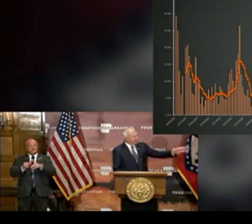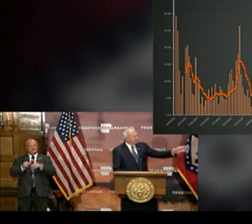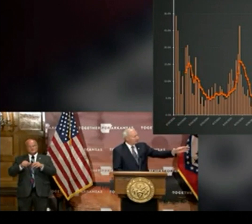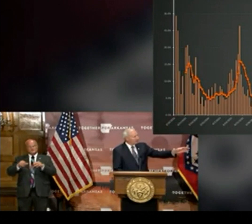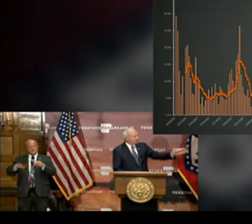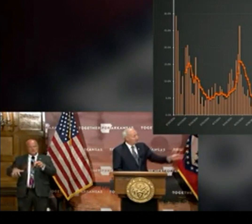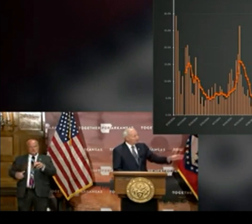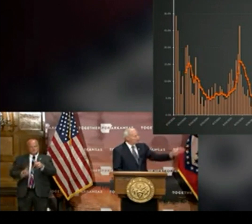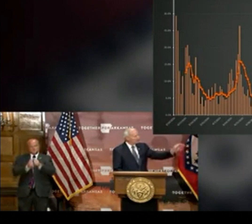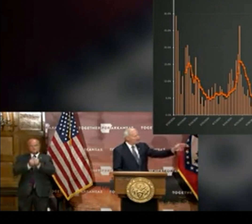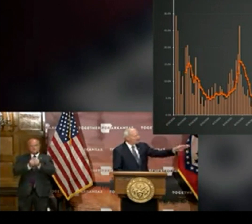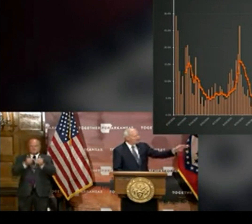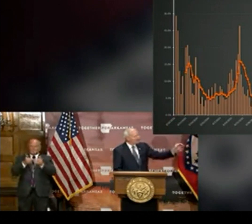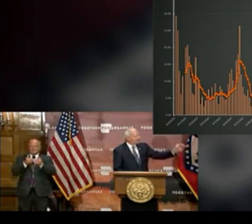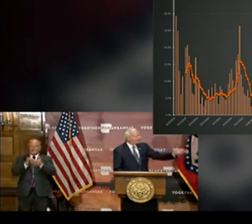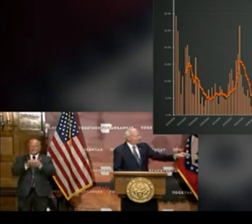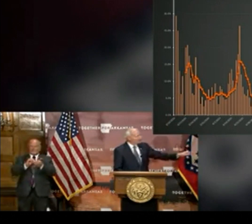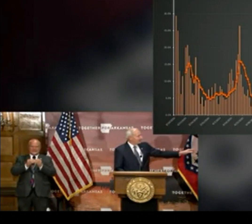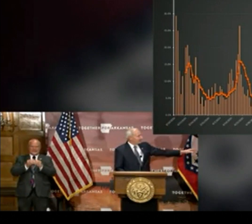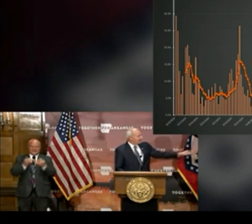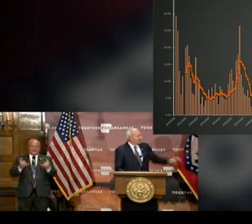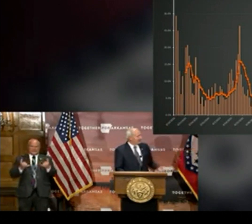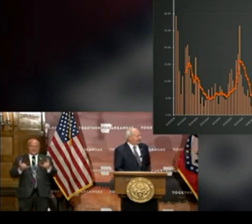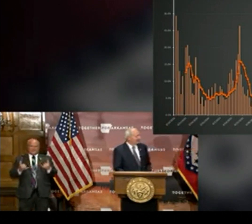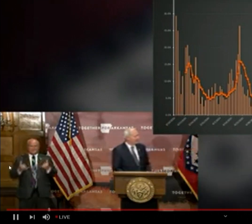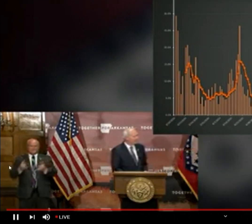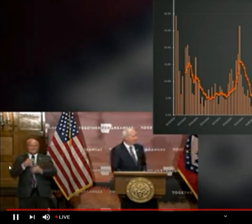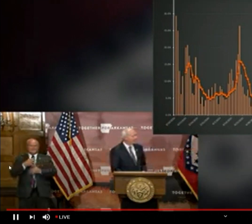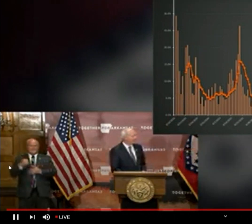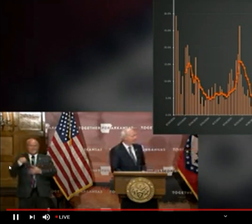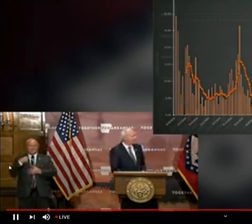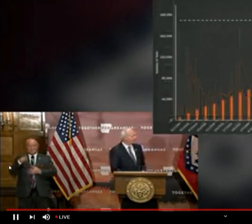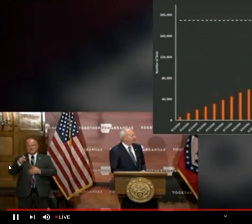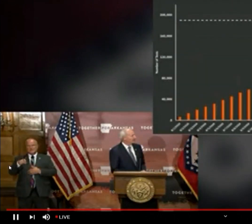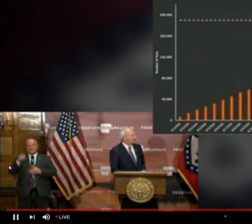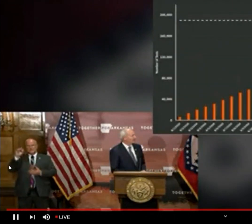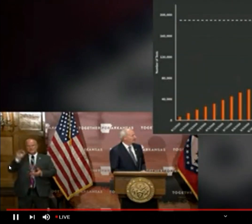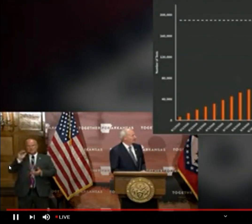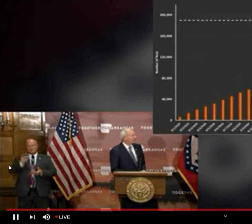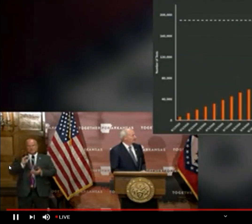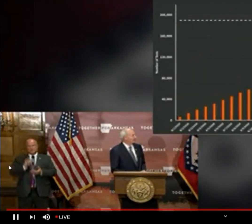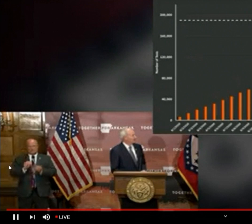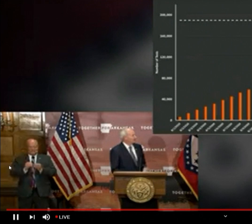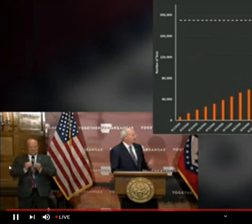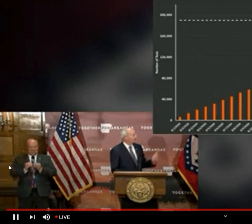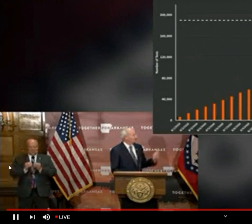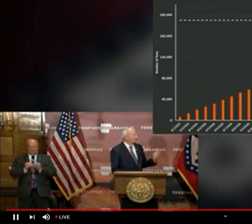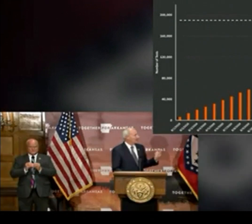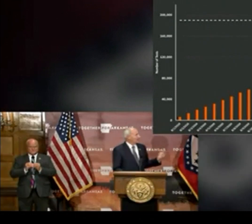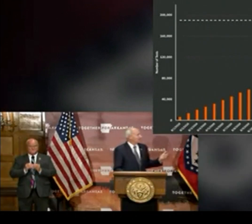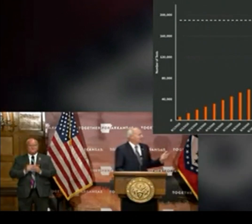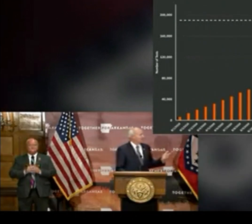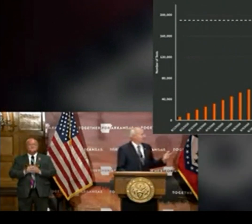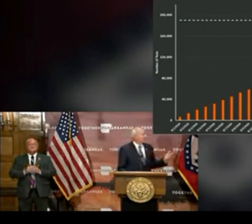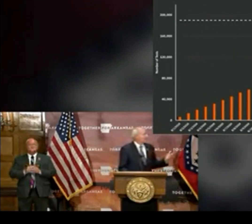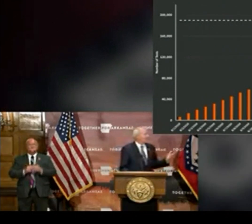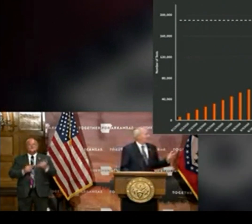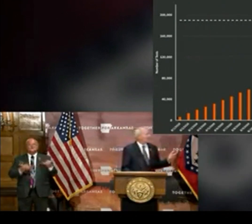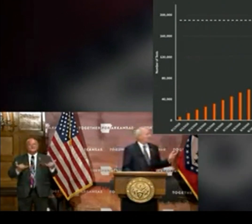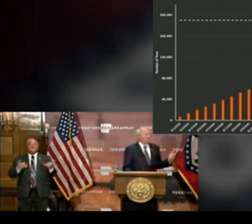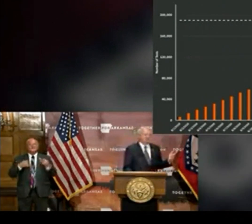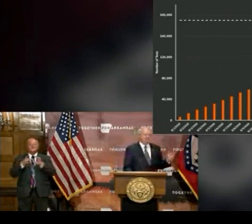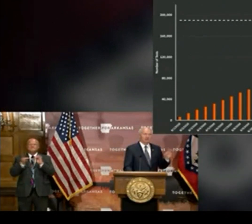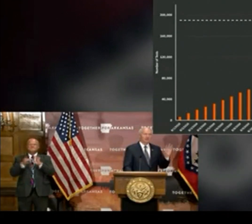we're real close to that margin, and we need to get that down some more. And this is, I want to talk about